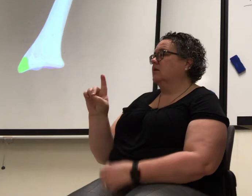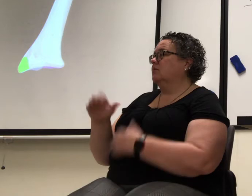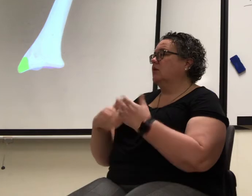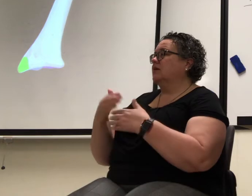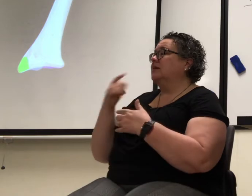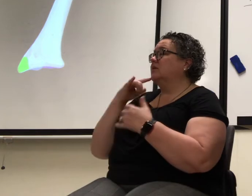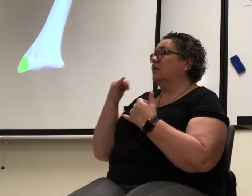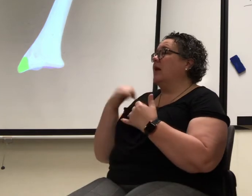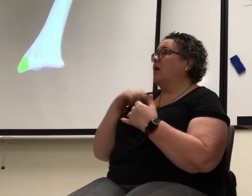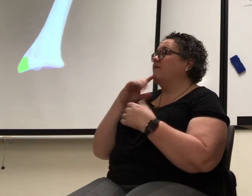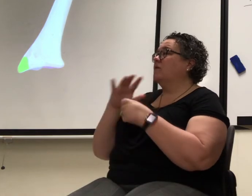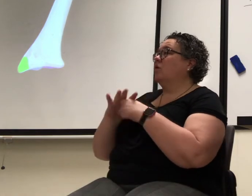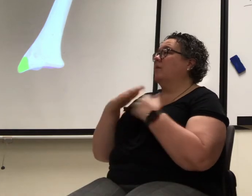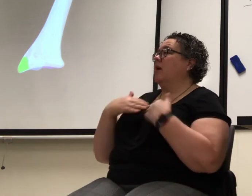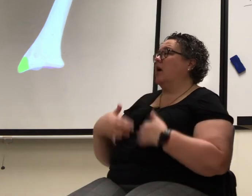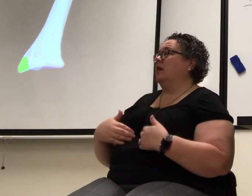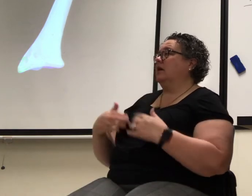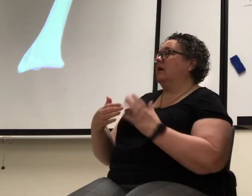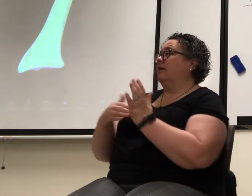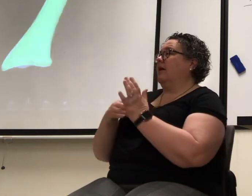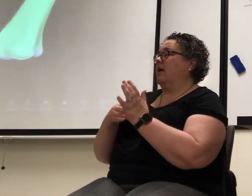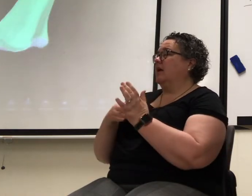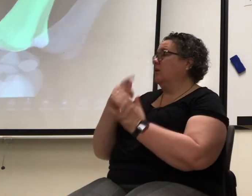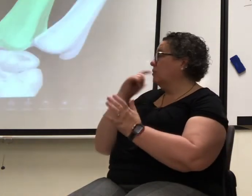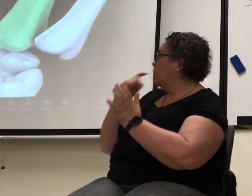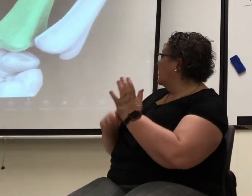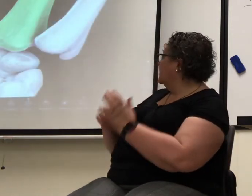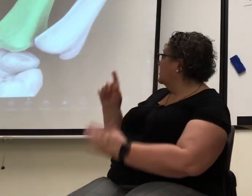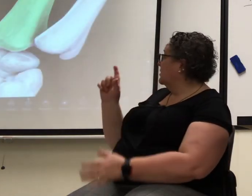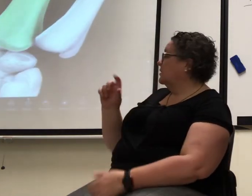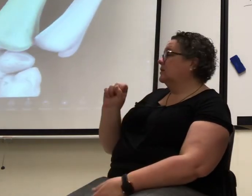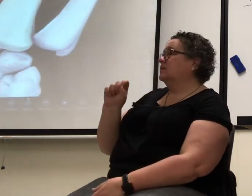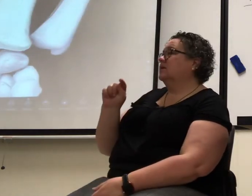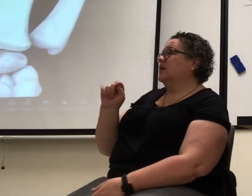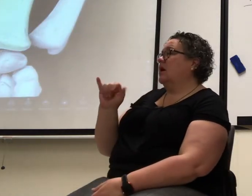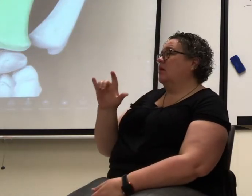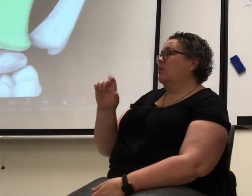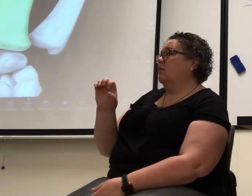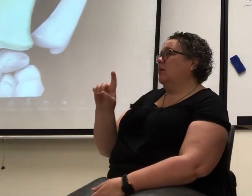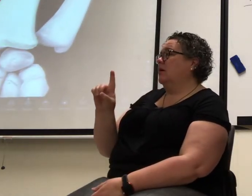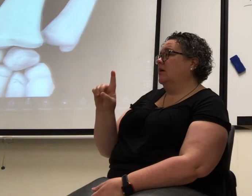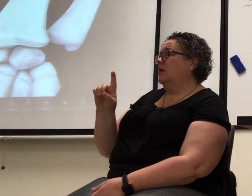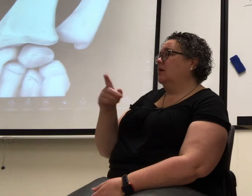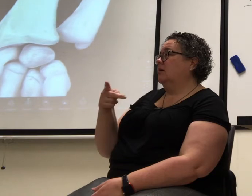body mode. Notice that the styloid processes,